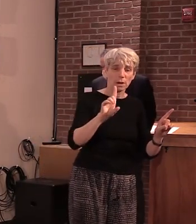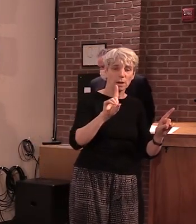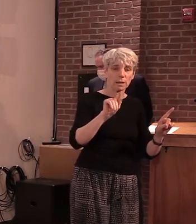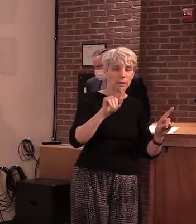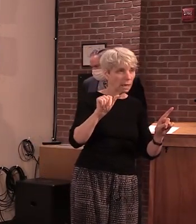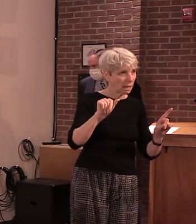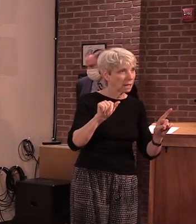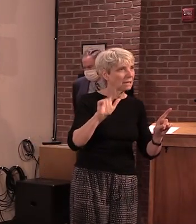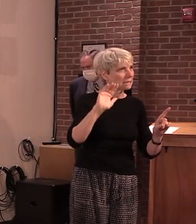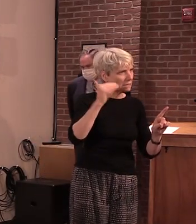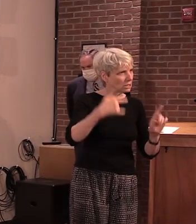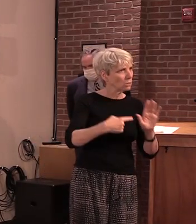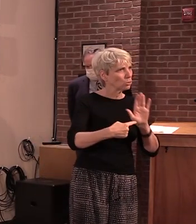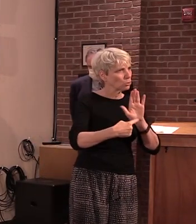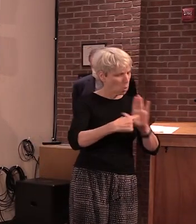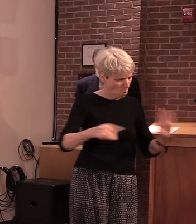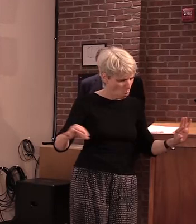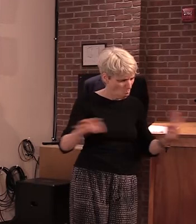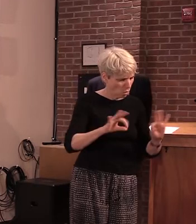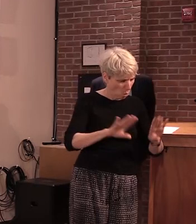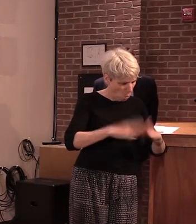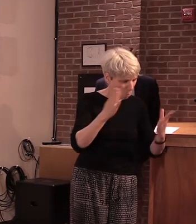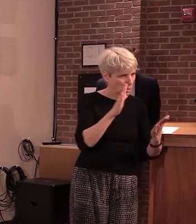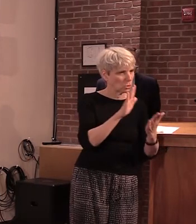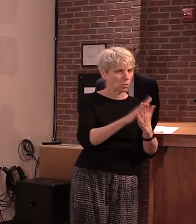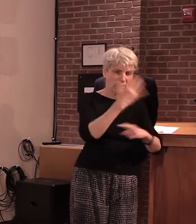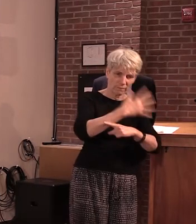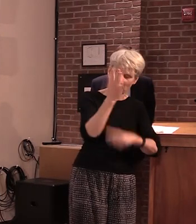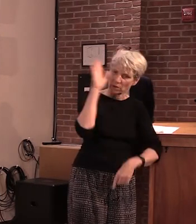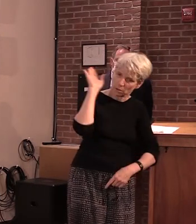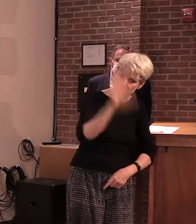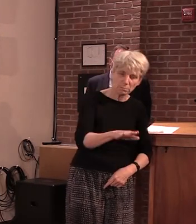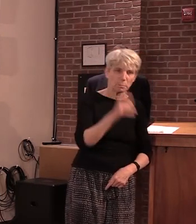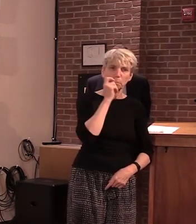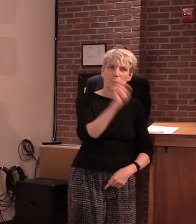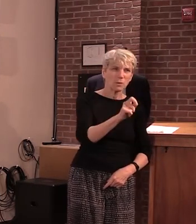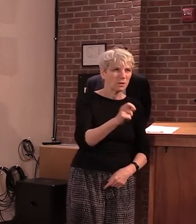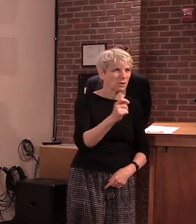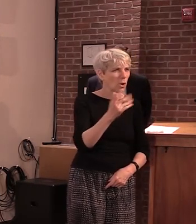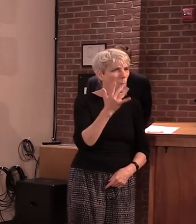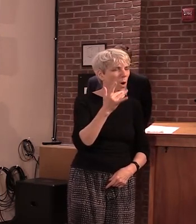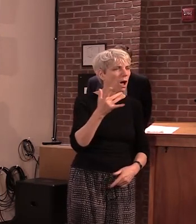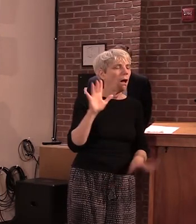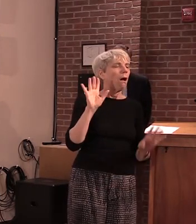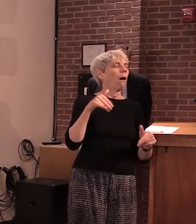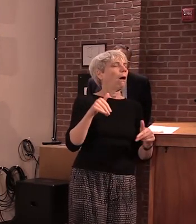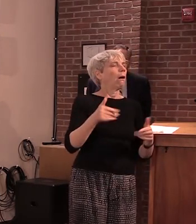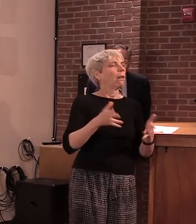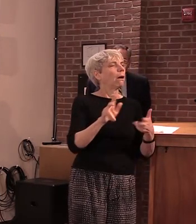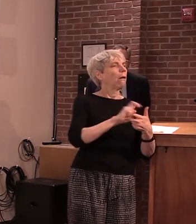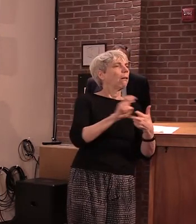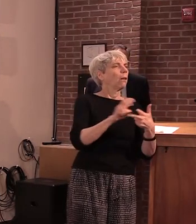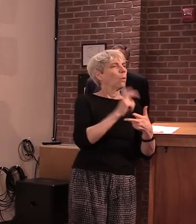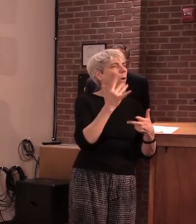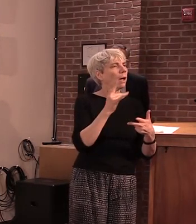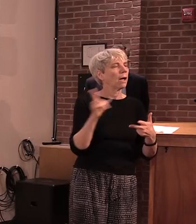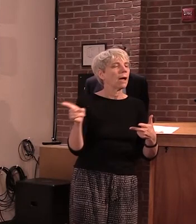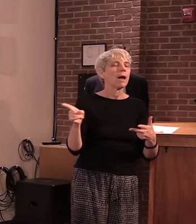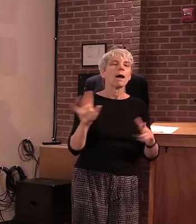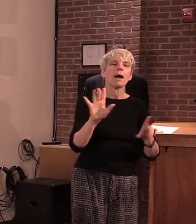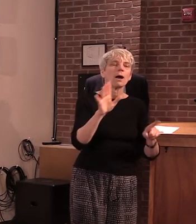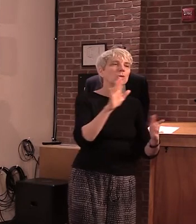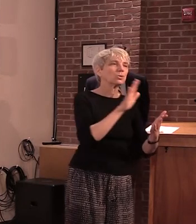in-person instruction full-time, and as much of Europe is doing right now. Yeah, well, the school structure in Vermont is much